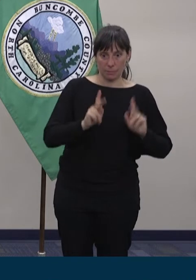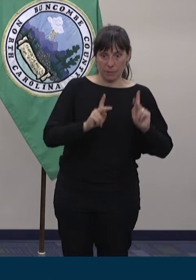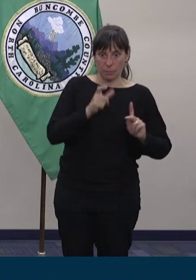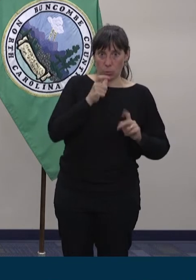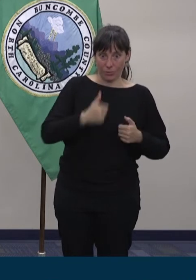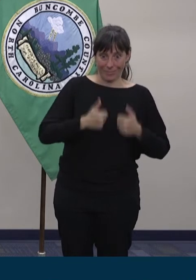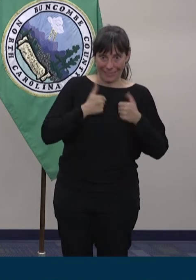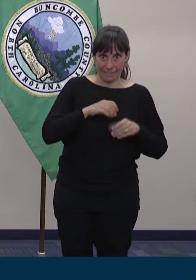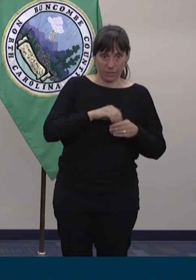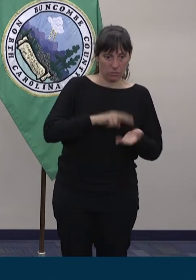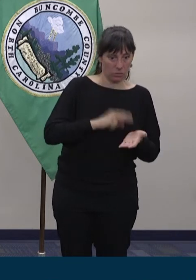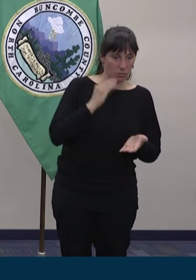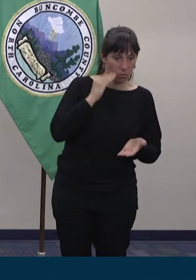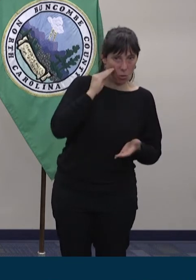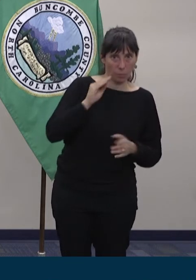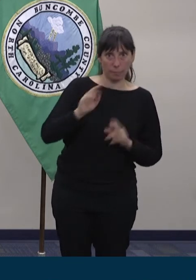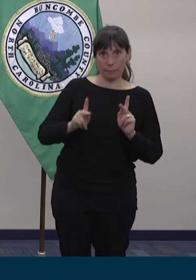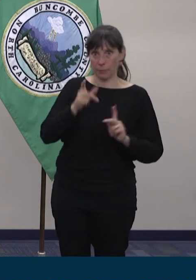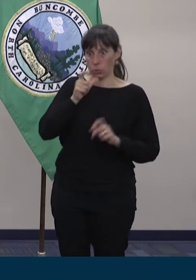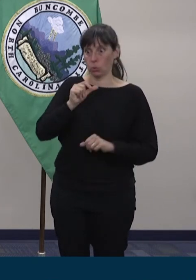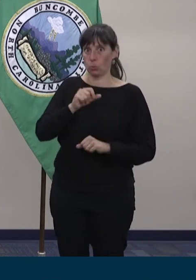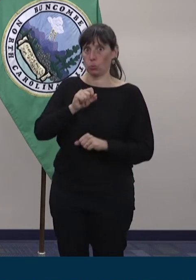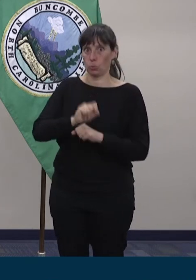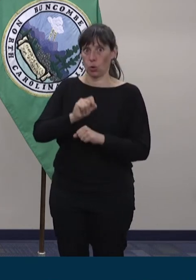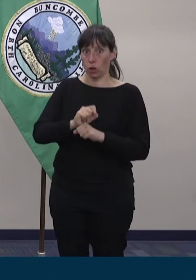So designated times for staff of these